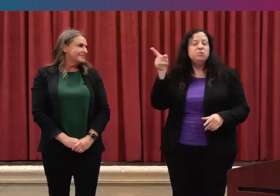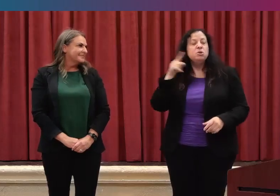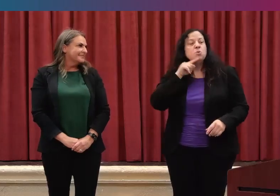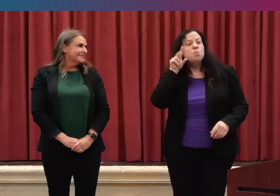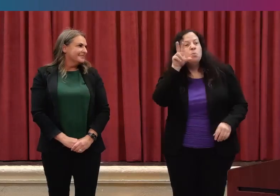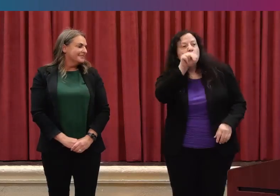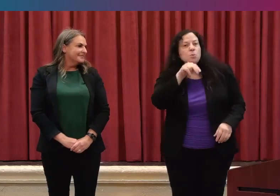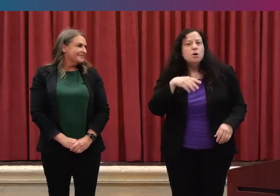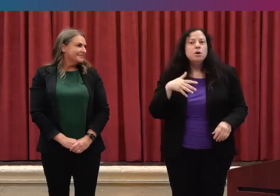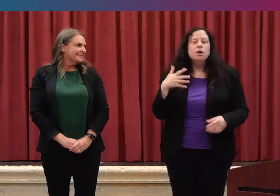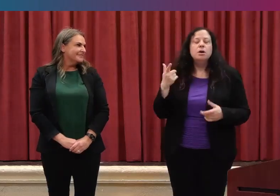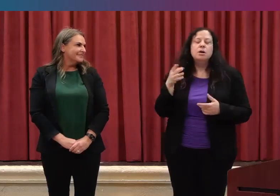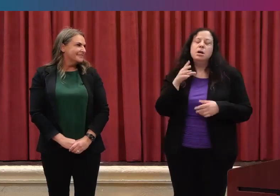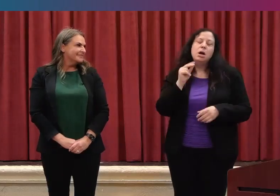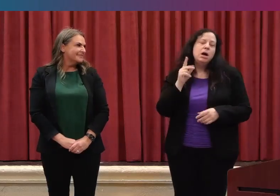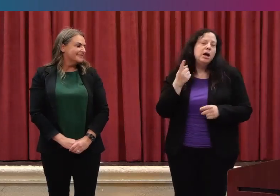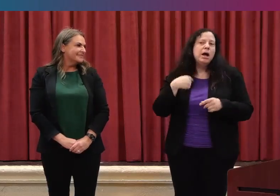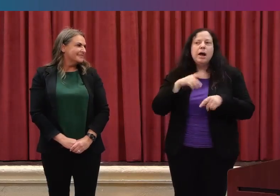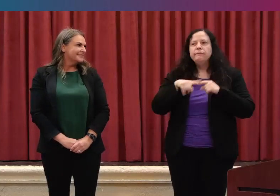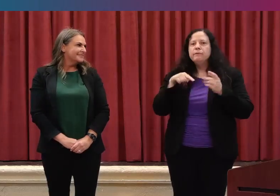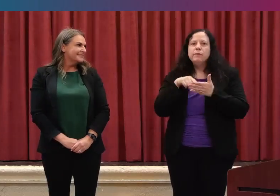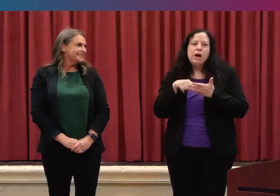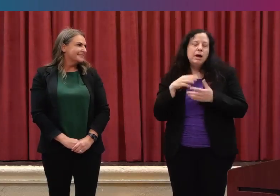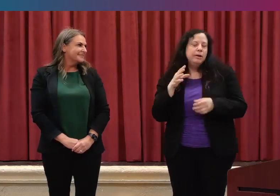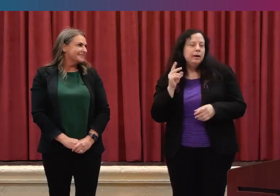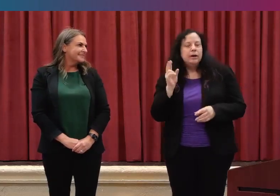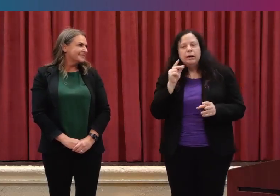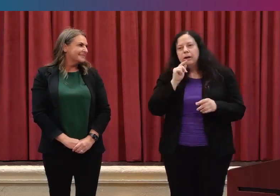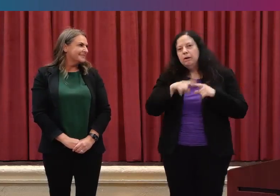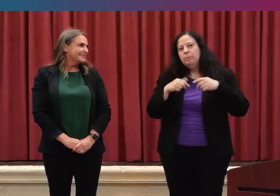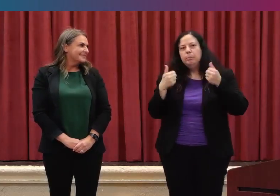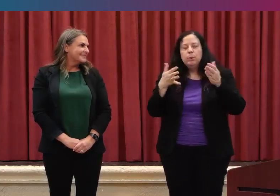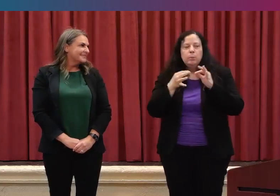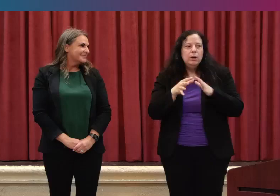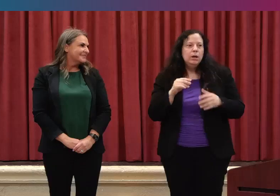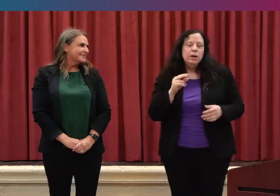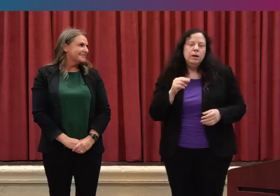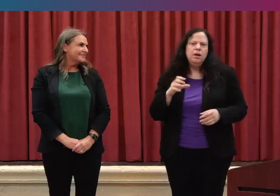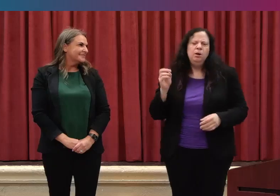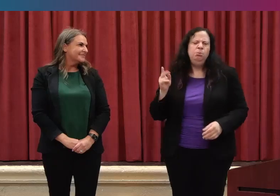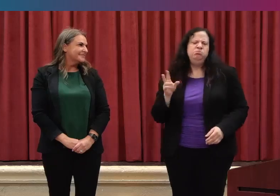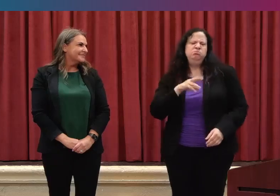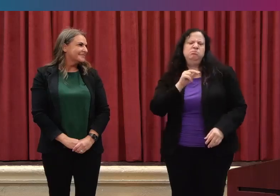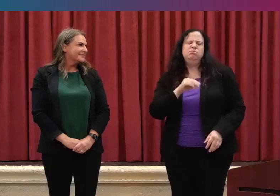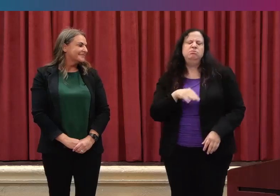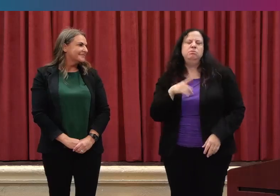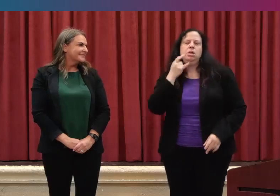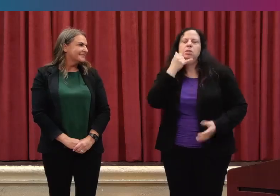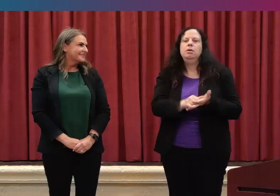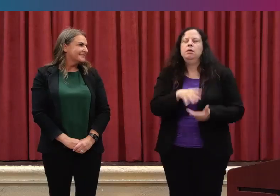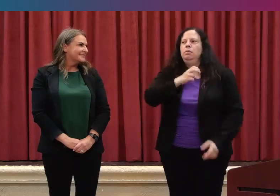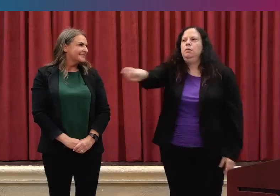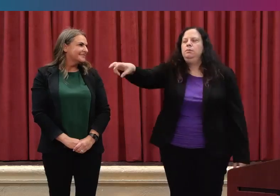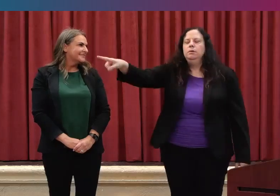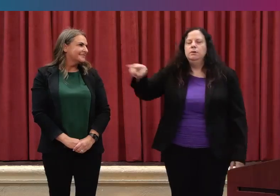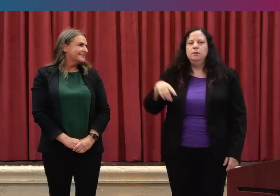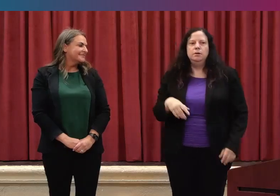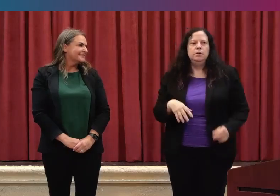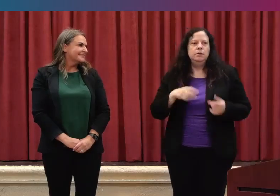I know it can be extremely frustrating to hear, no, we can't afford it, or we don't provide interpreters, no, and then they